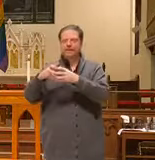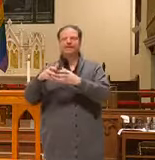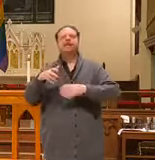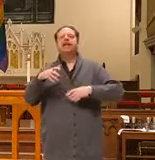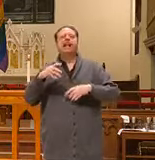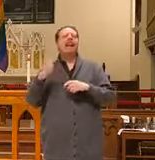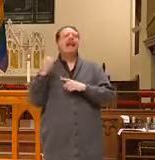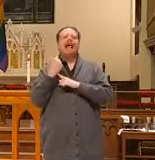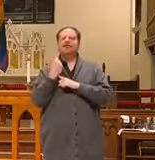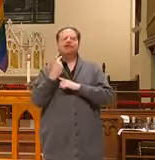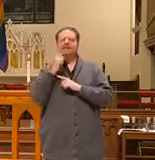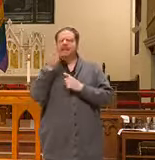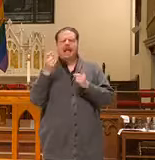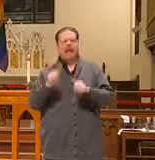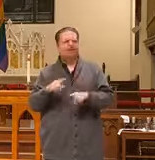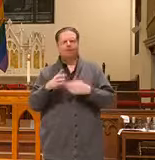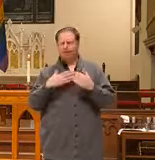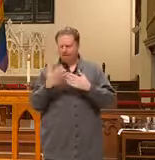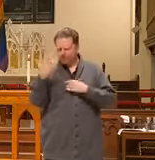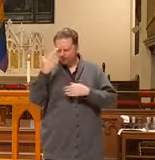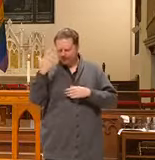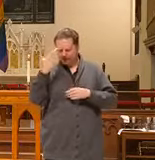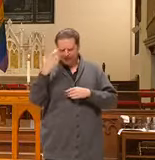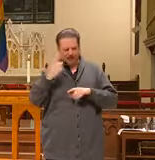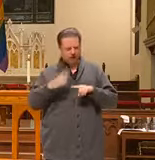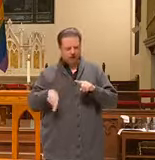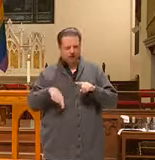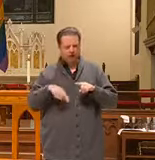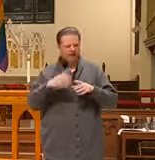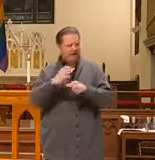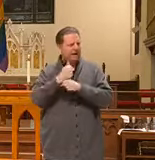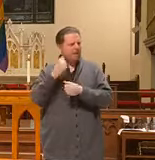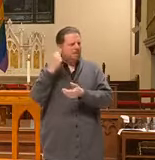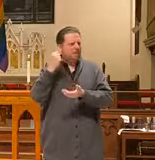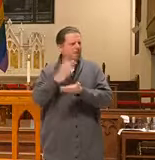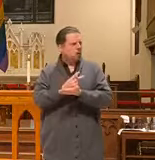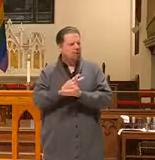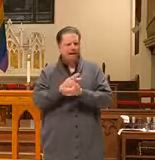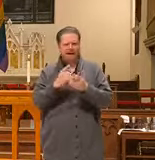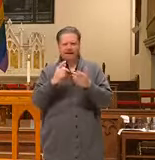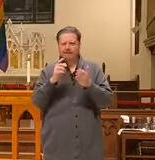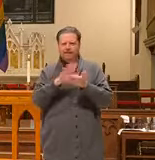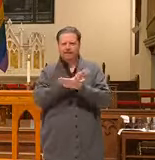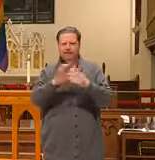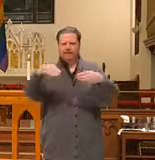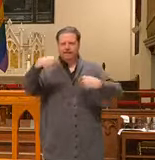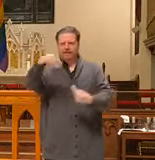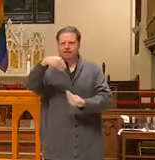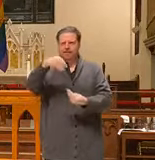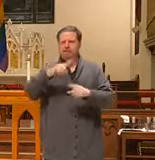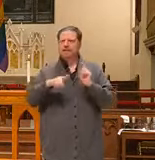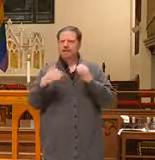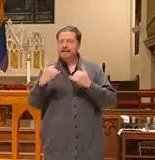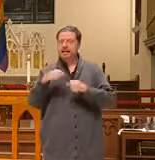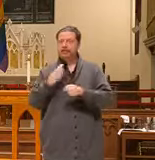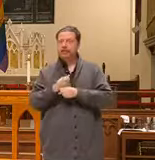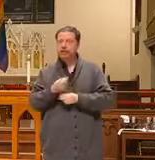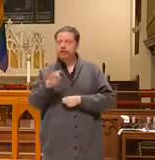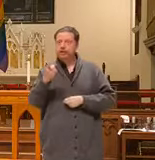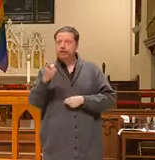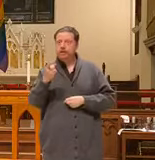able to pull it off. I think for some reason, they couldn't get the permits or whatever, but we're doing it again this year. I'm